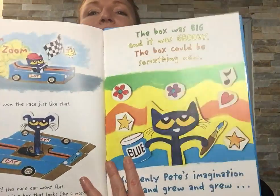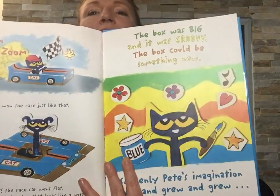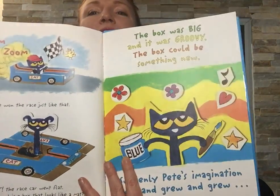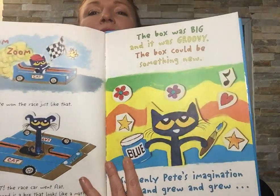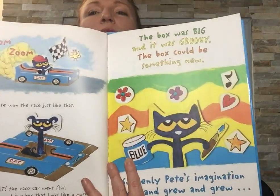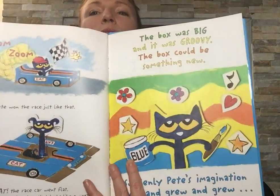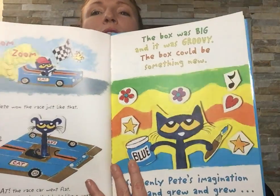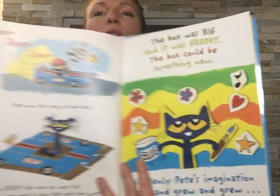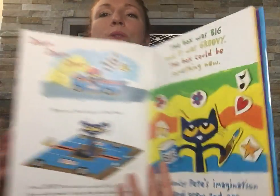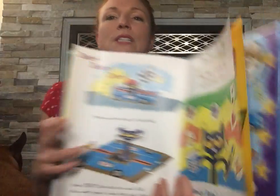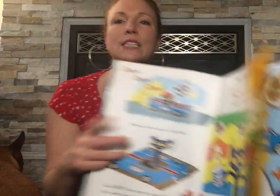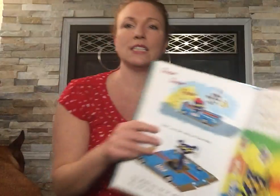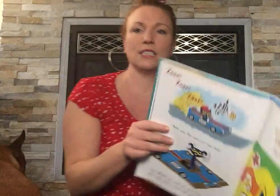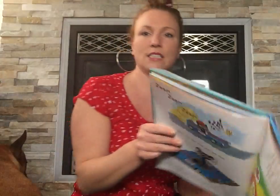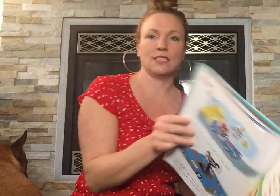and grew.